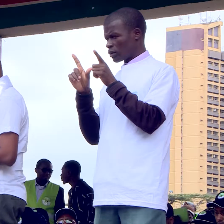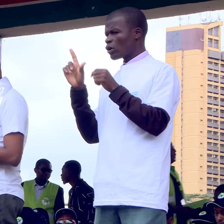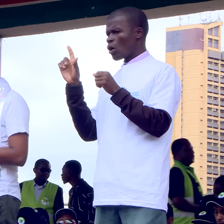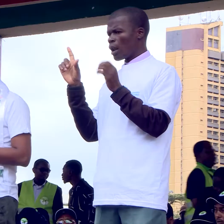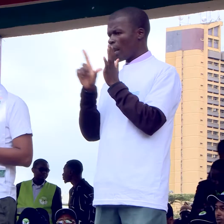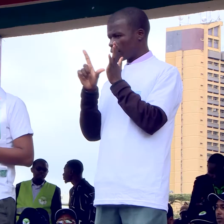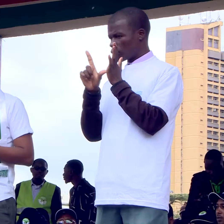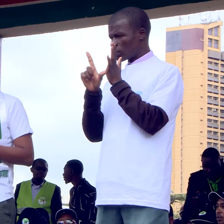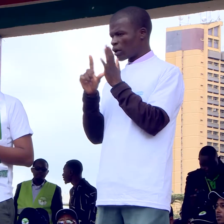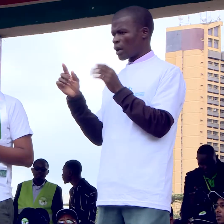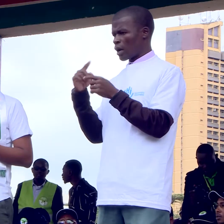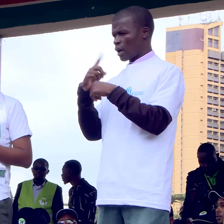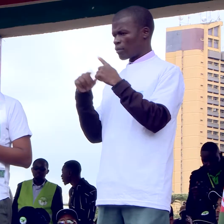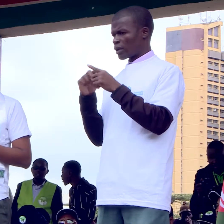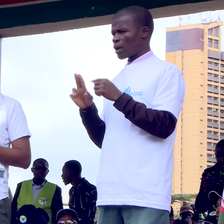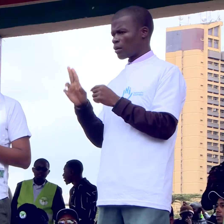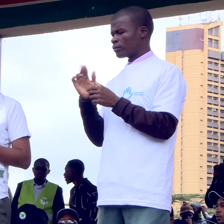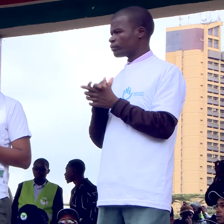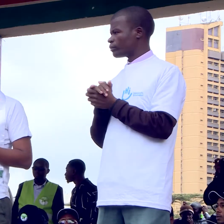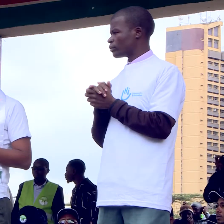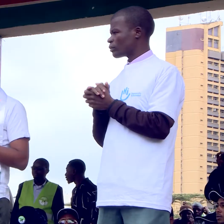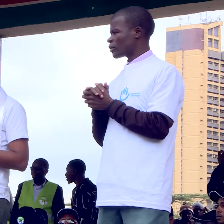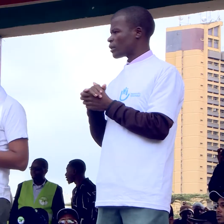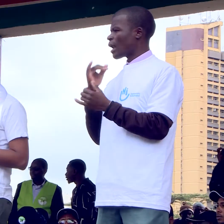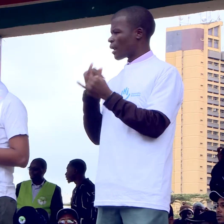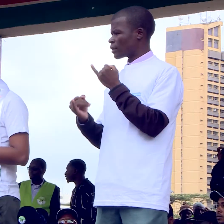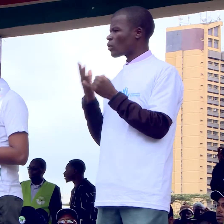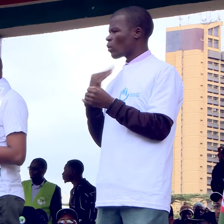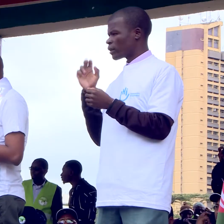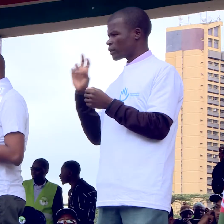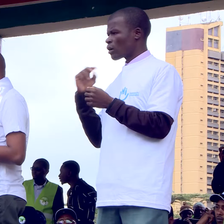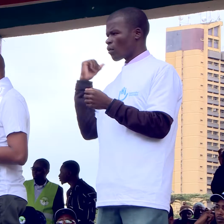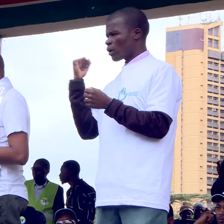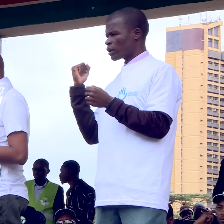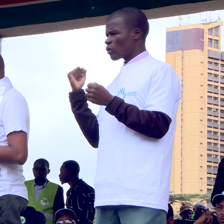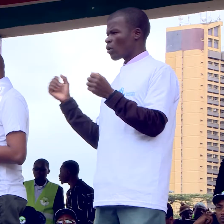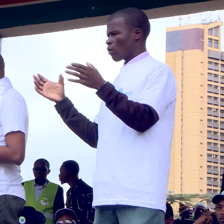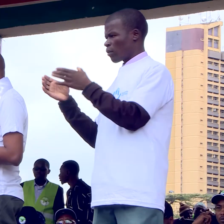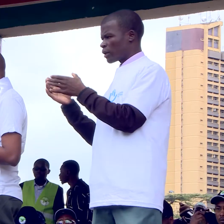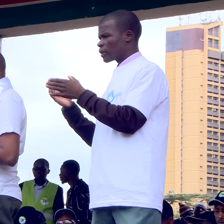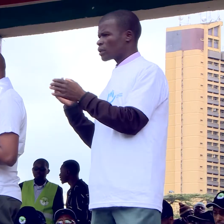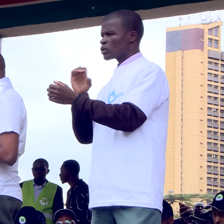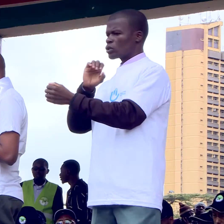education. Finally, I think for us, we want to see political parties being stronger,